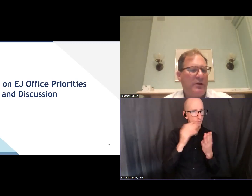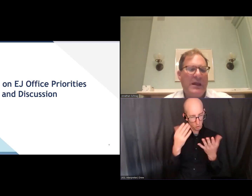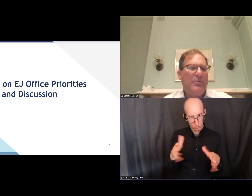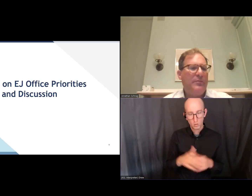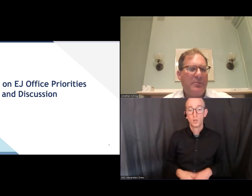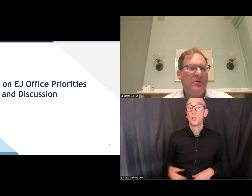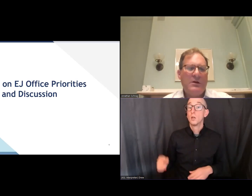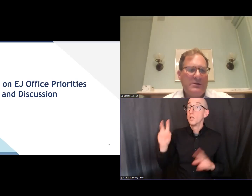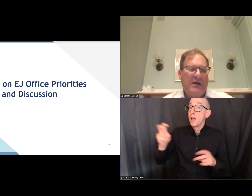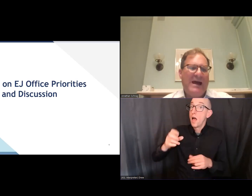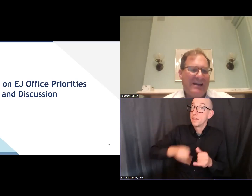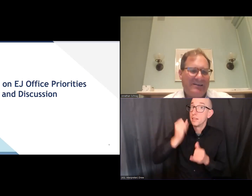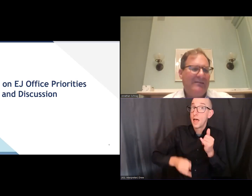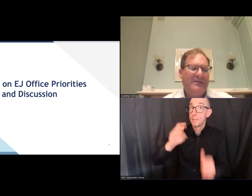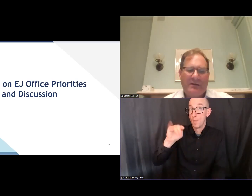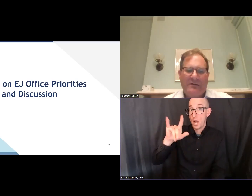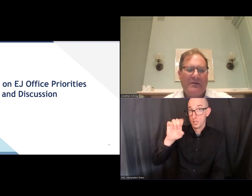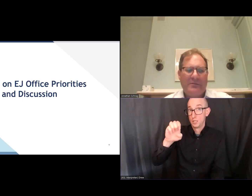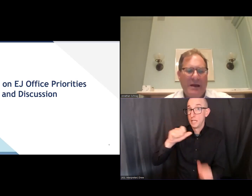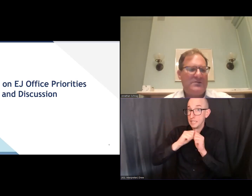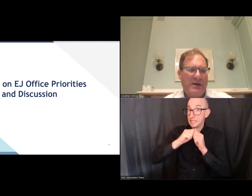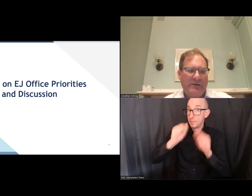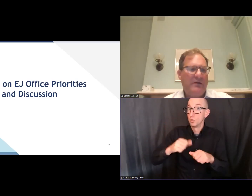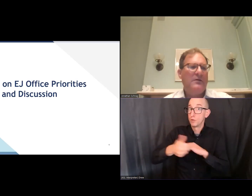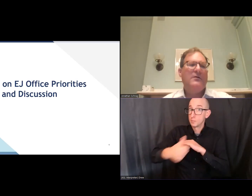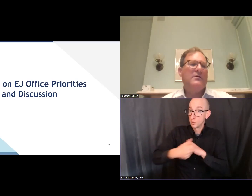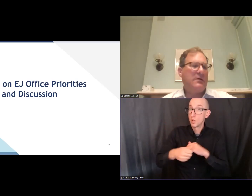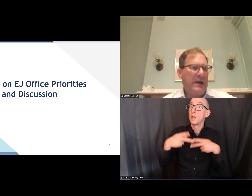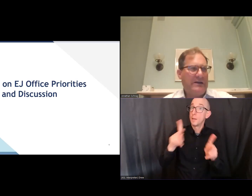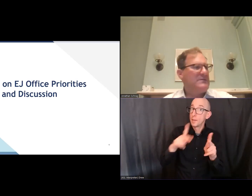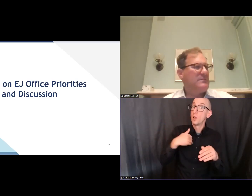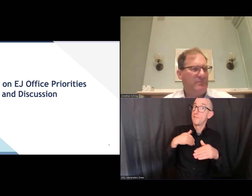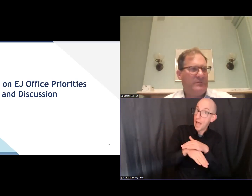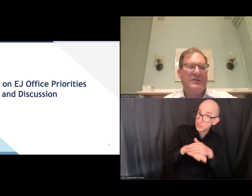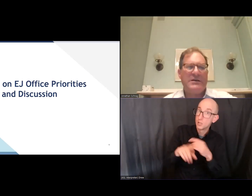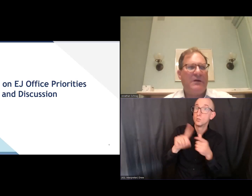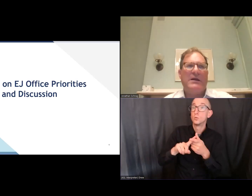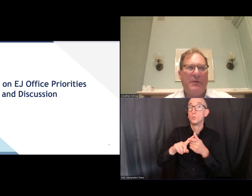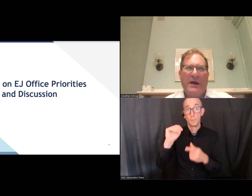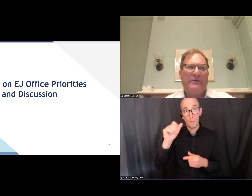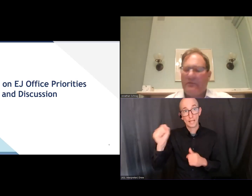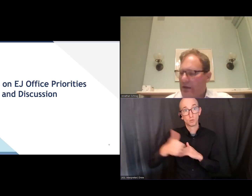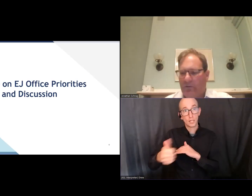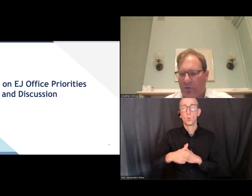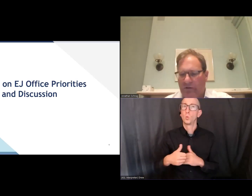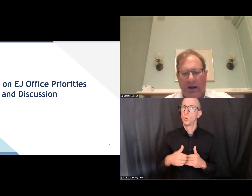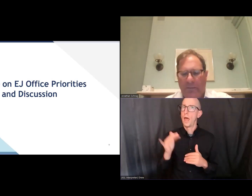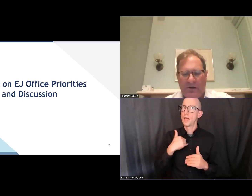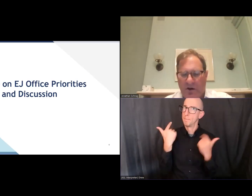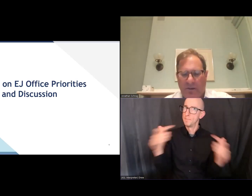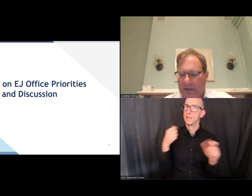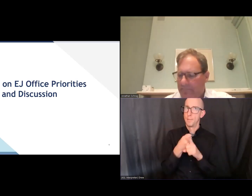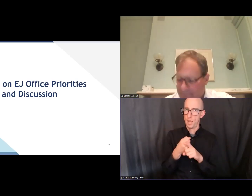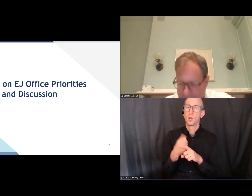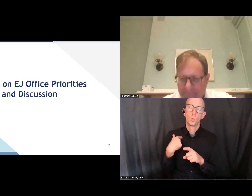transportation that would enable people to have access to mass transit has significant impacts. And we're very